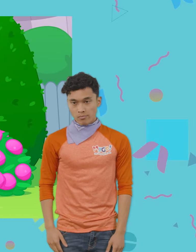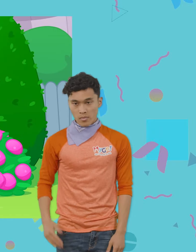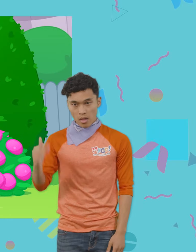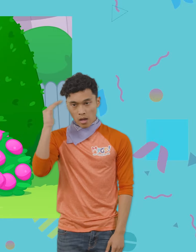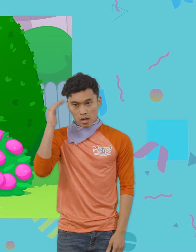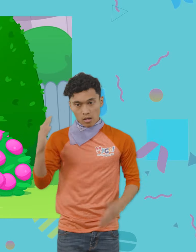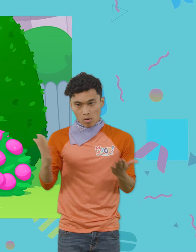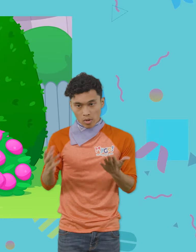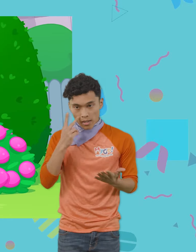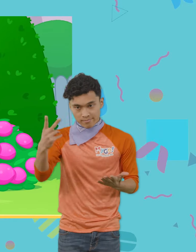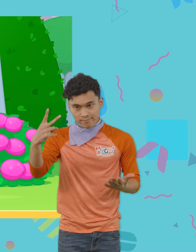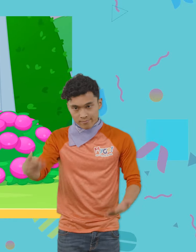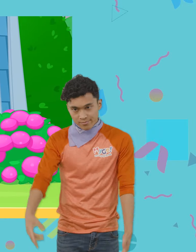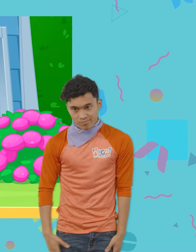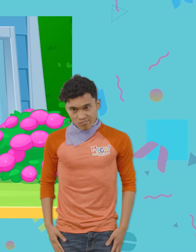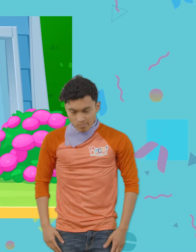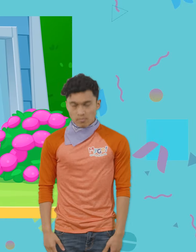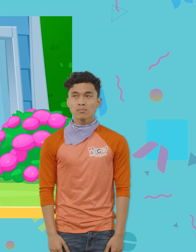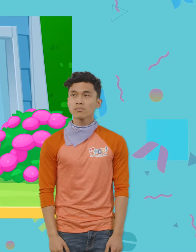I know what I saw.